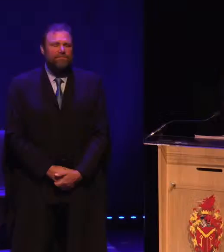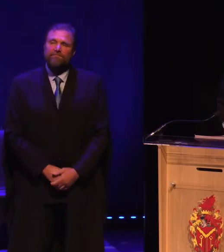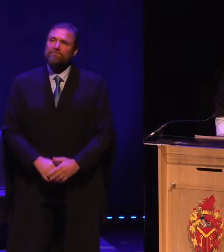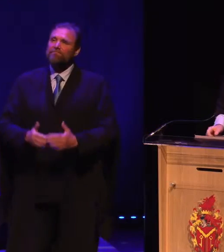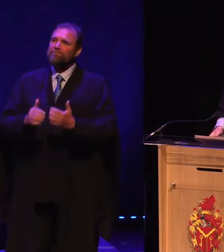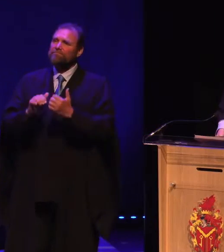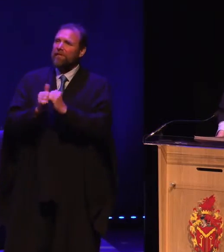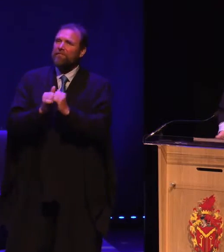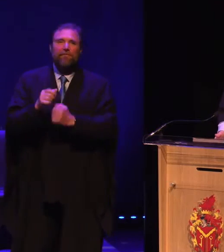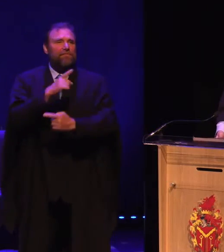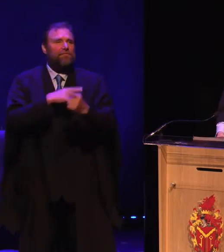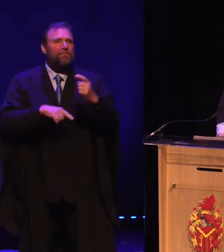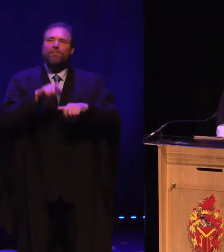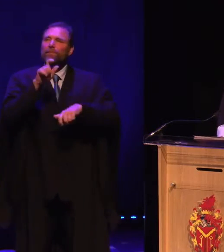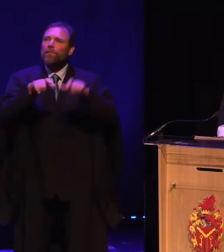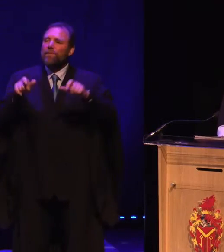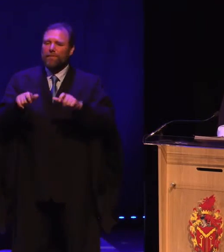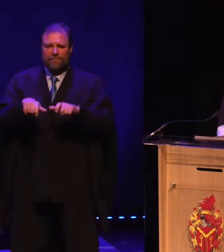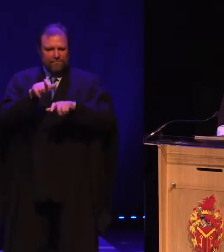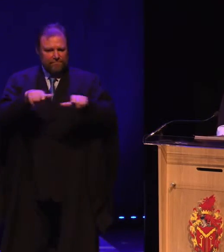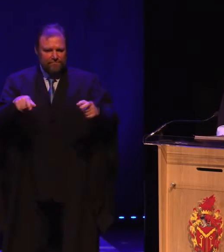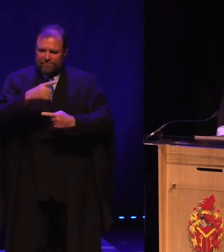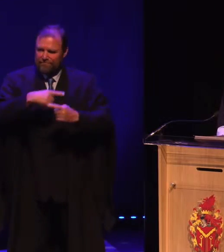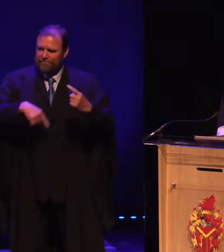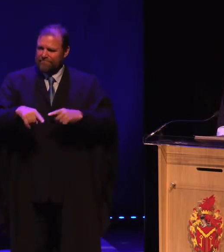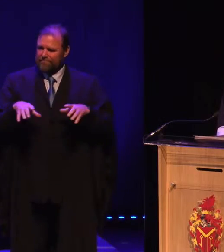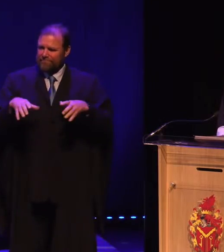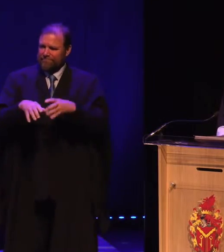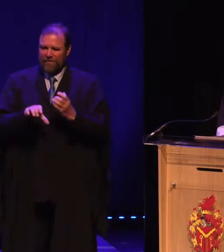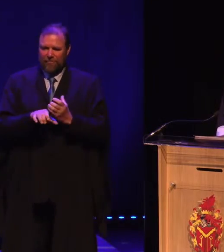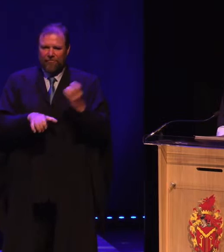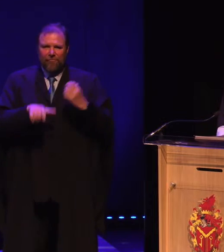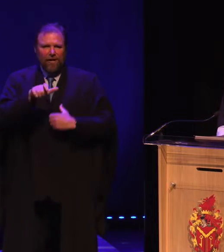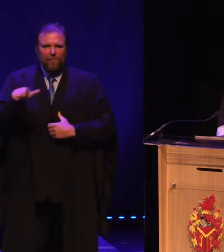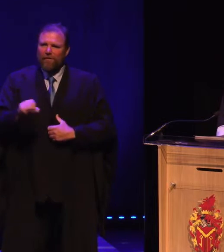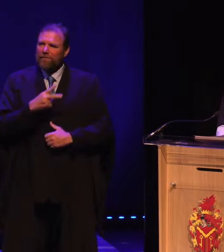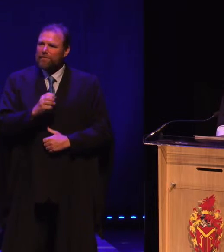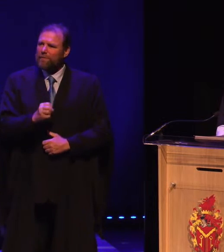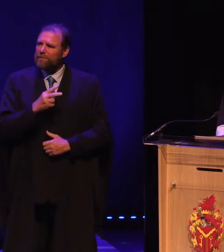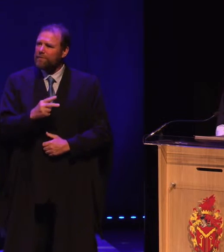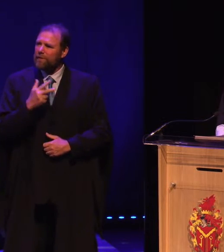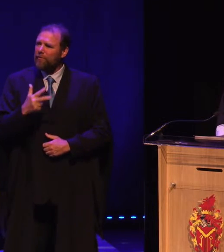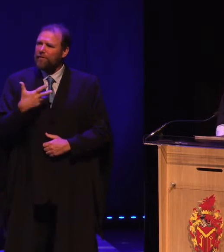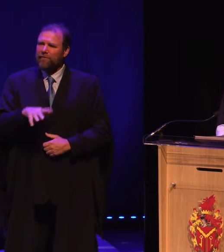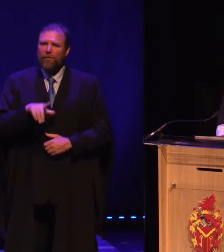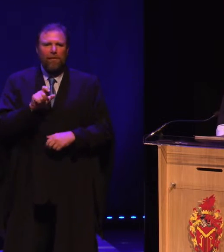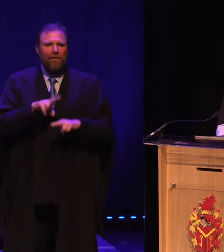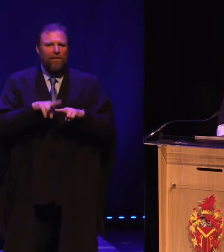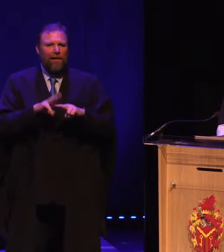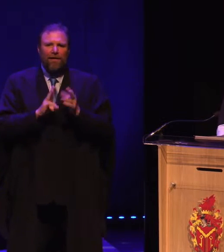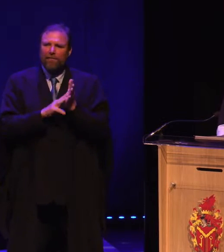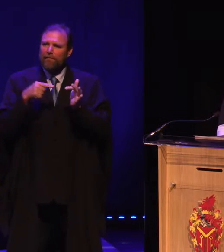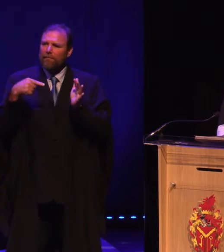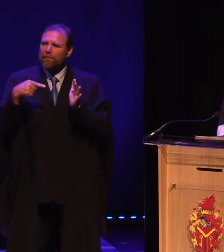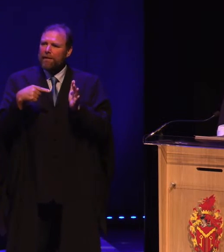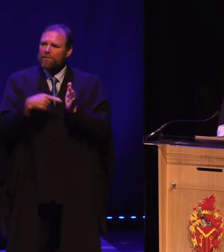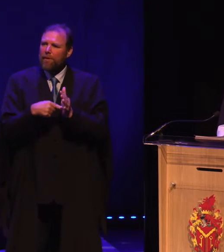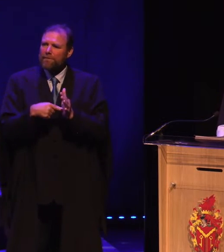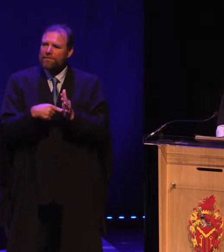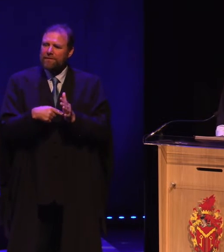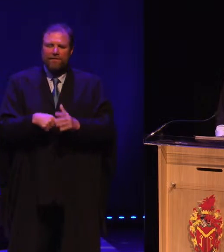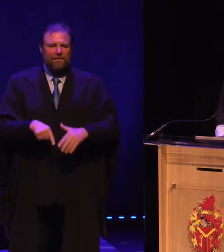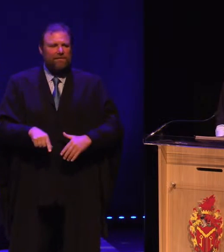Gwesteion. Rydy mae'n falch eich croesawu i seremoni y graddio Prifysgol Metropolitan Cardiff ar gyfer